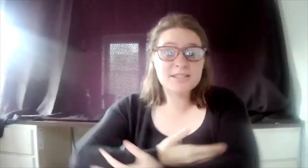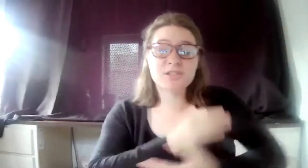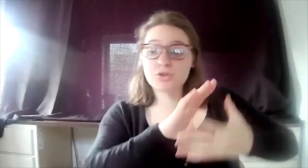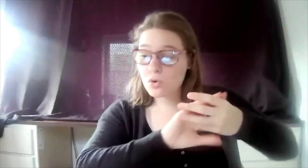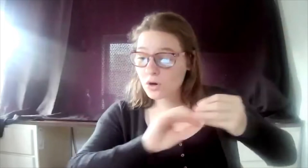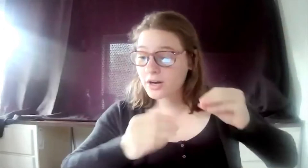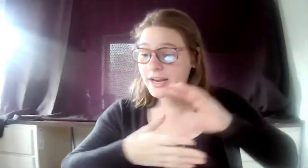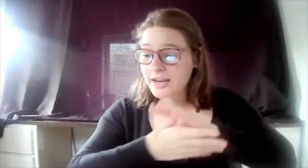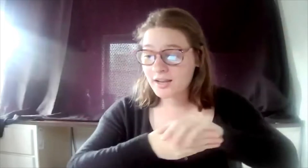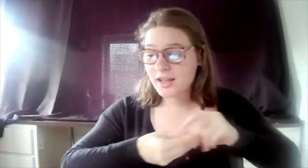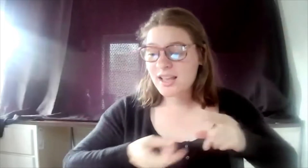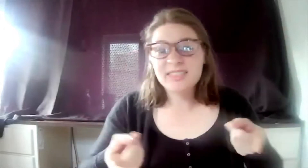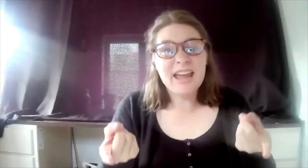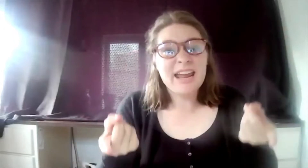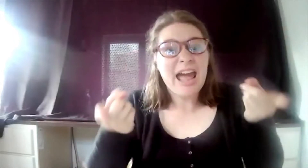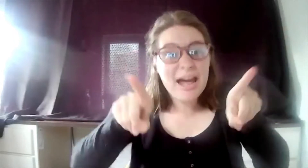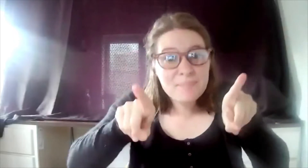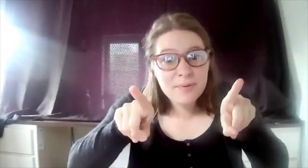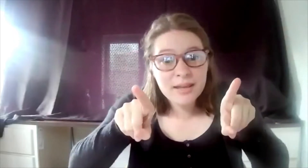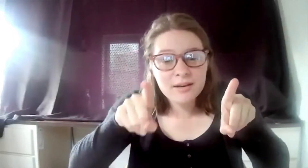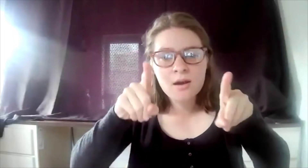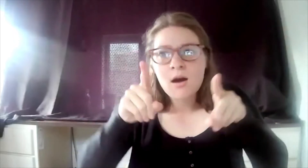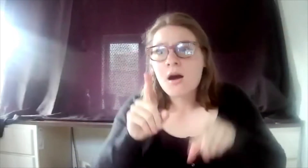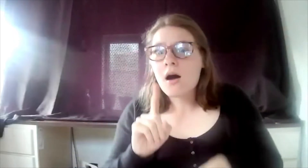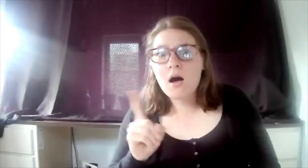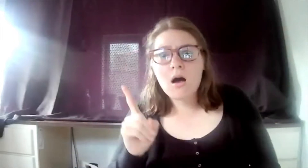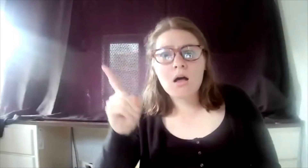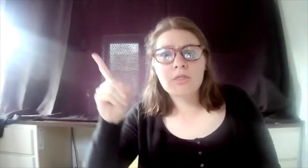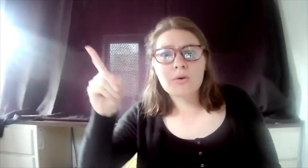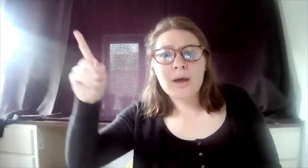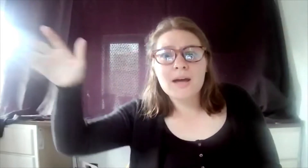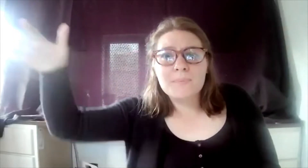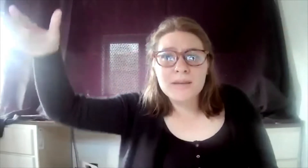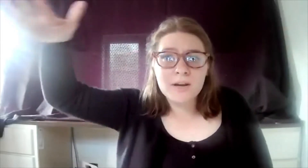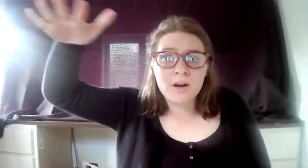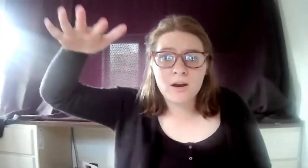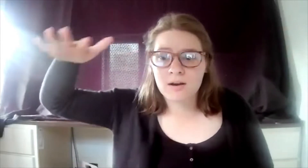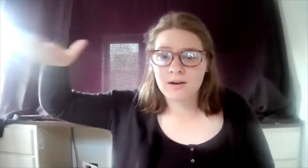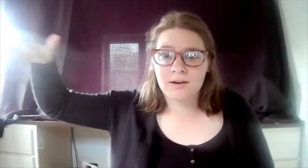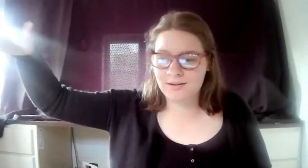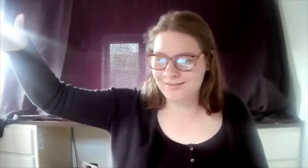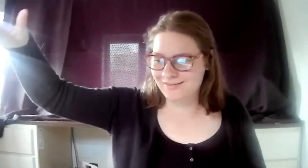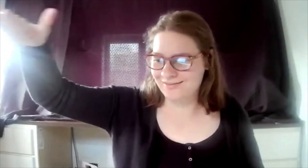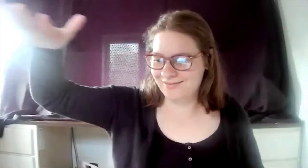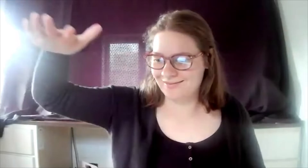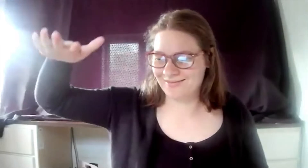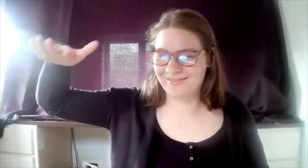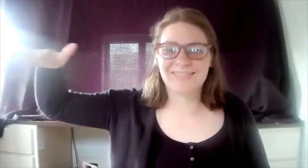dreams that you dream of once in a love